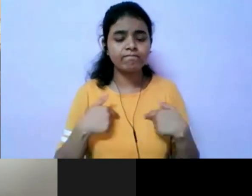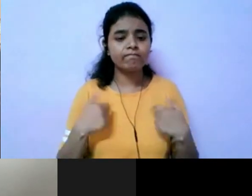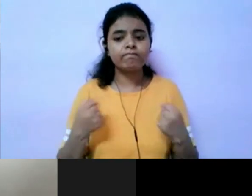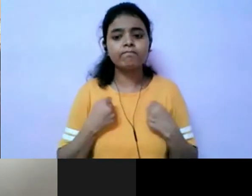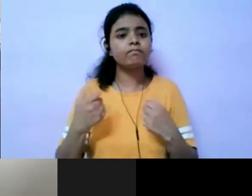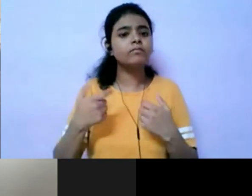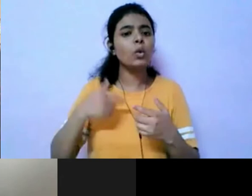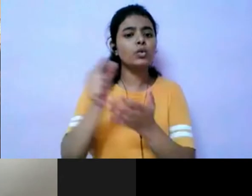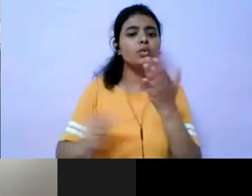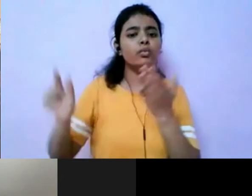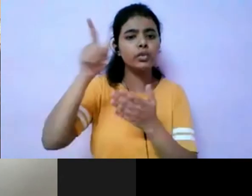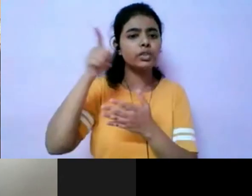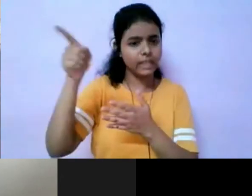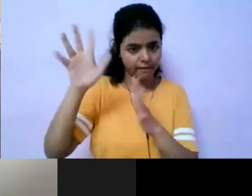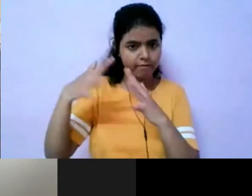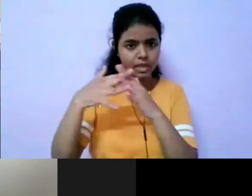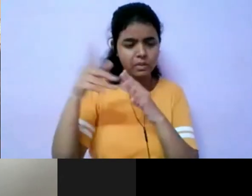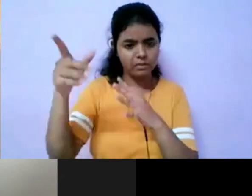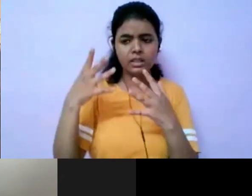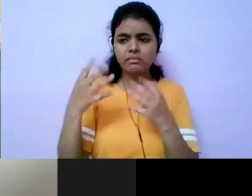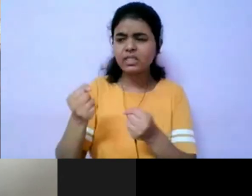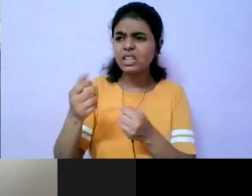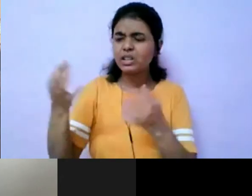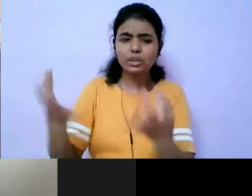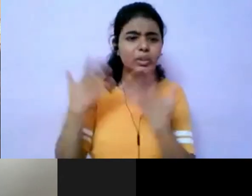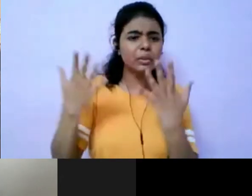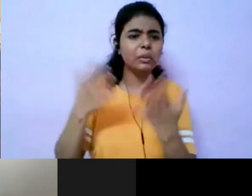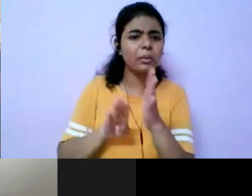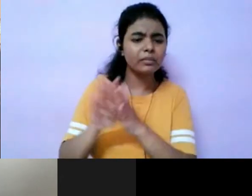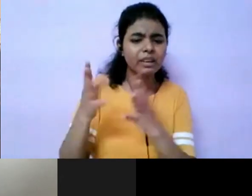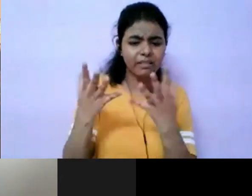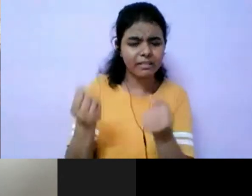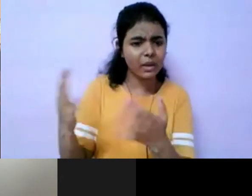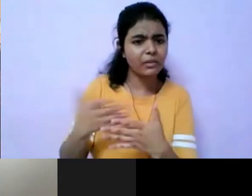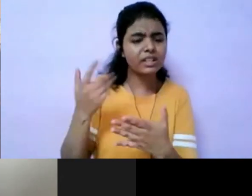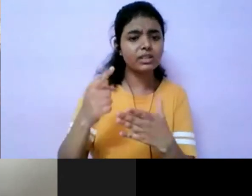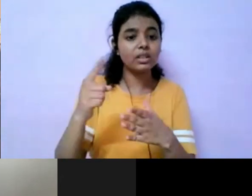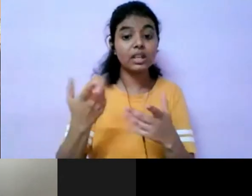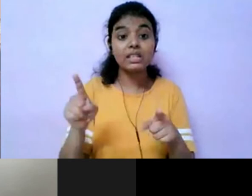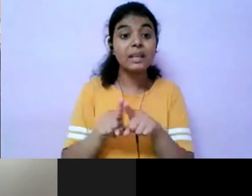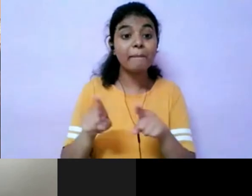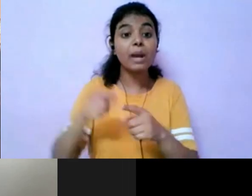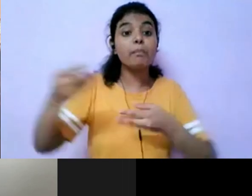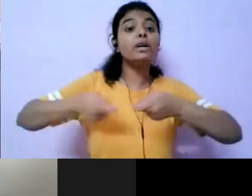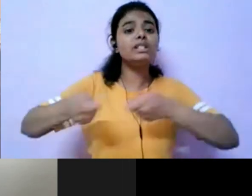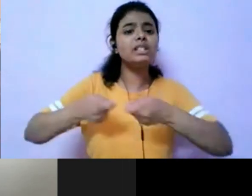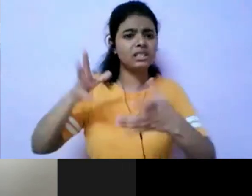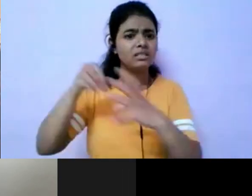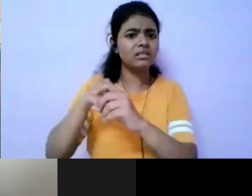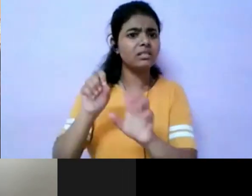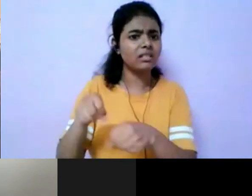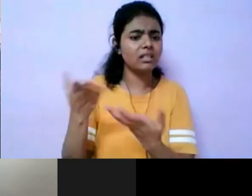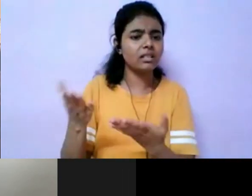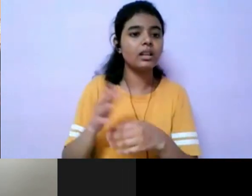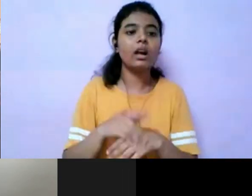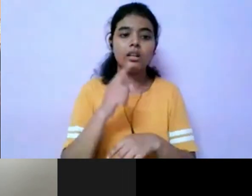university, Syracuse, to develop a program for disabled students in entrepreneurship. Yes, you've written